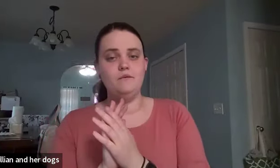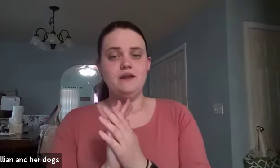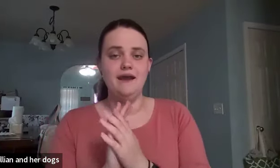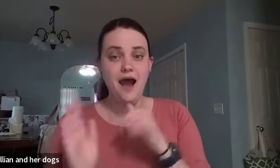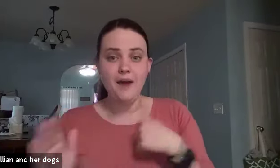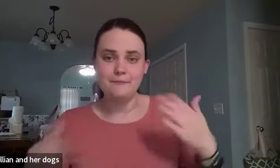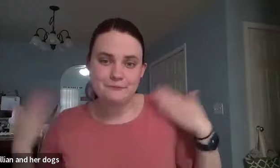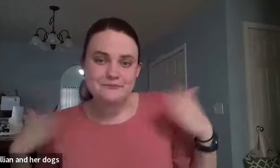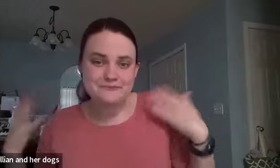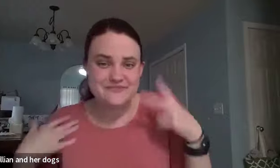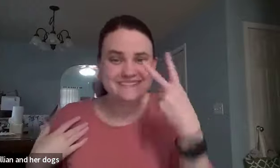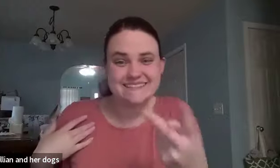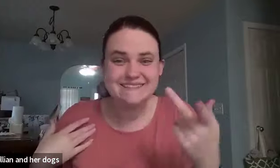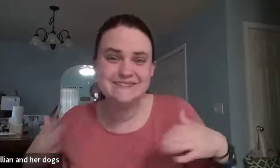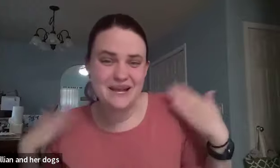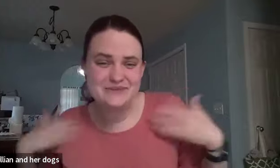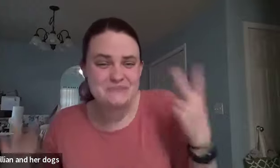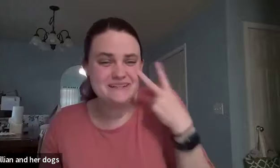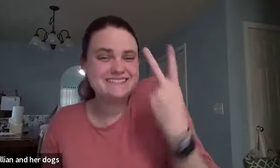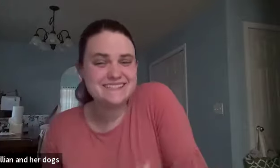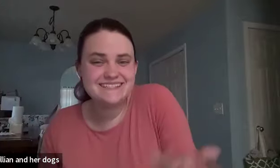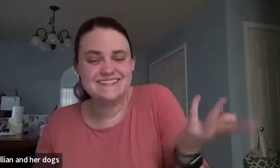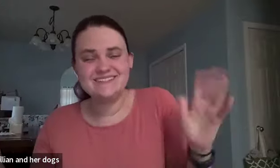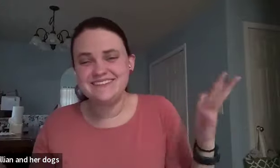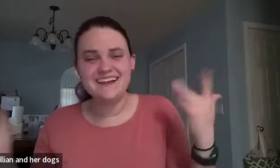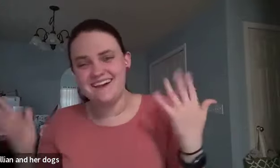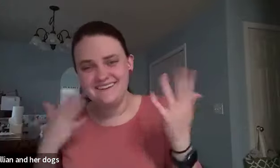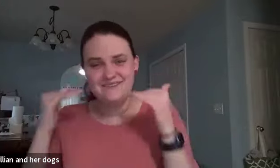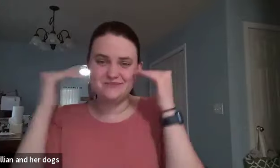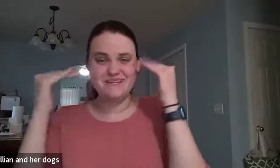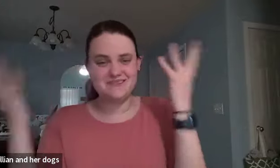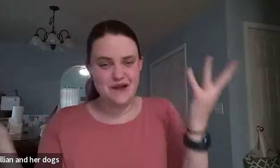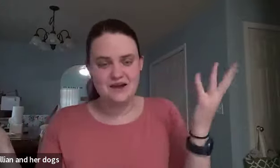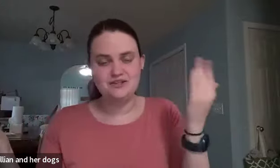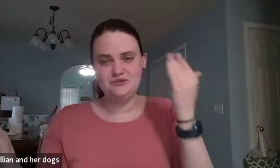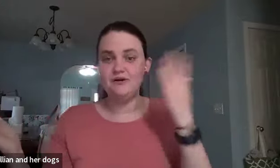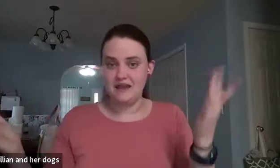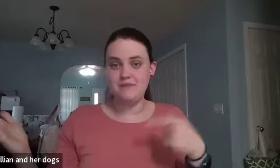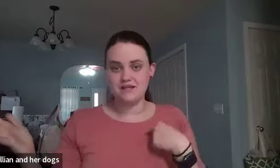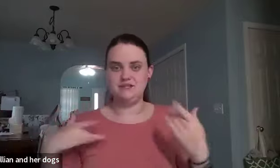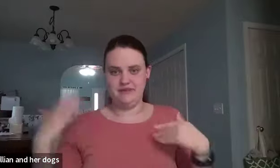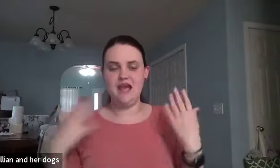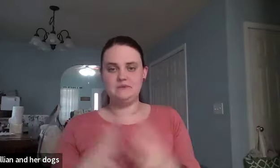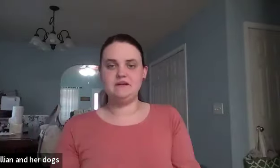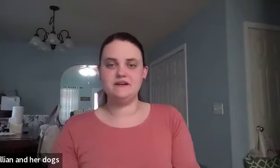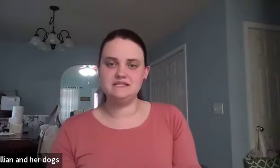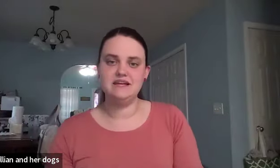I went, you like, I'm so happy to see you, like, oh, with a big smile, okay, I'm actually being happy. But if I said,